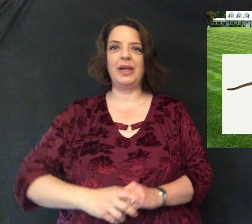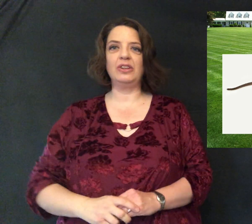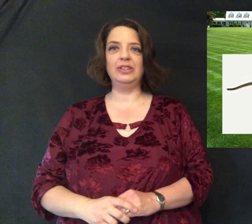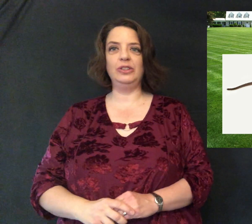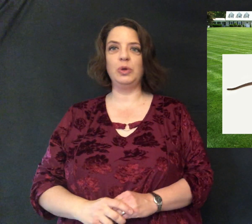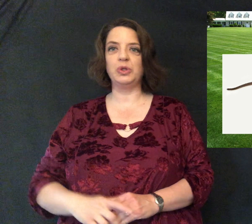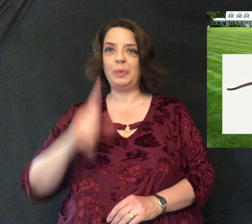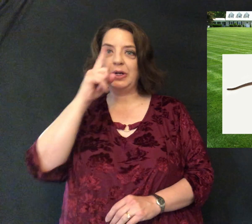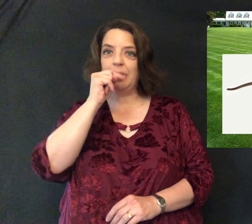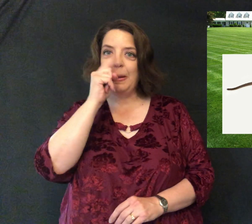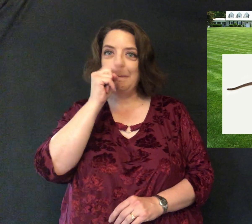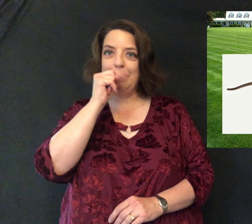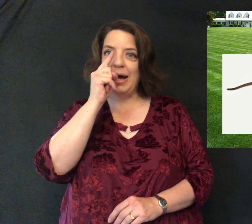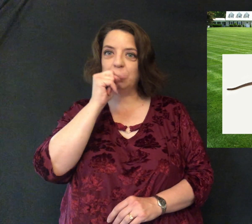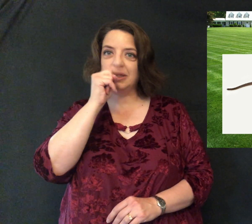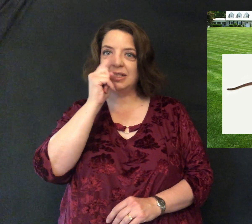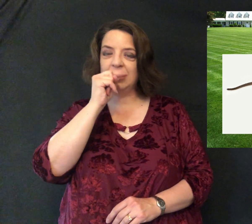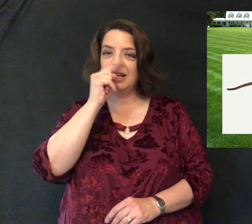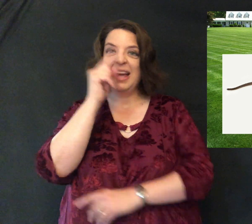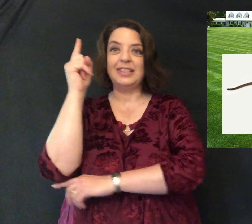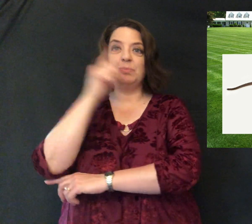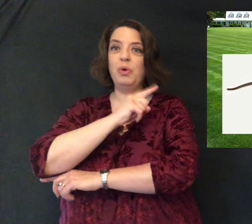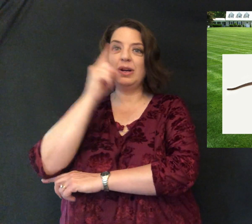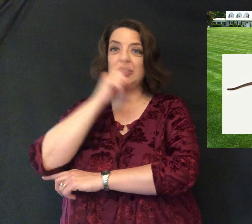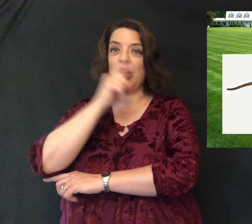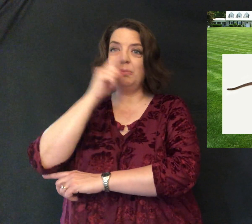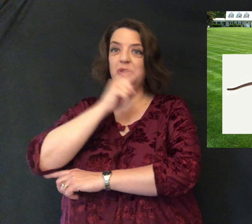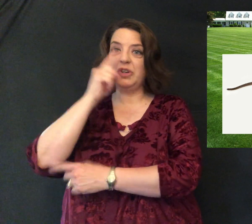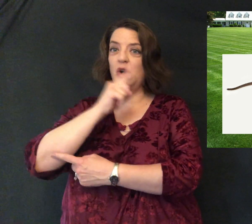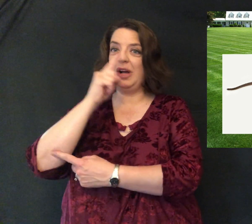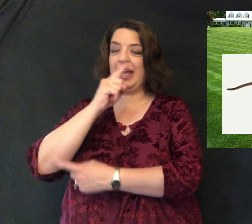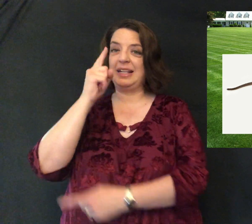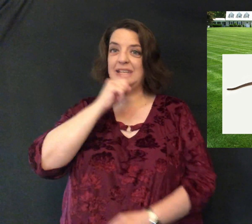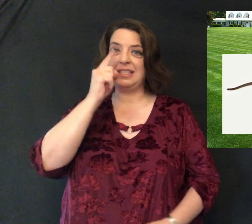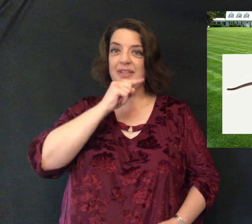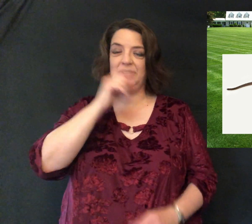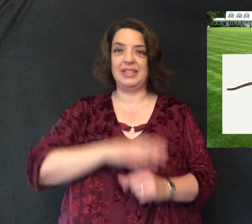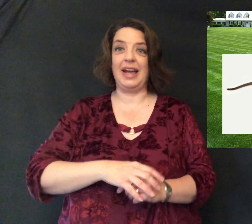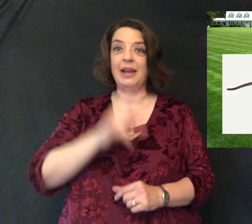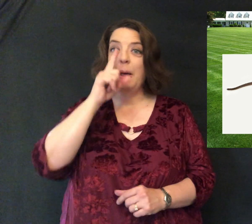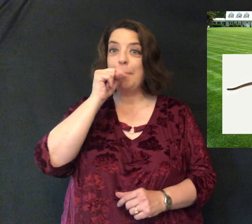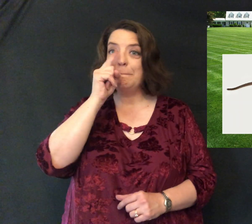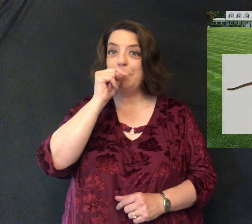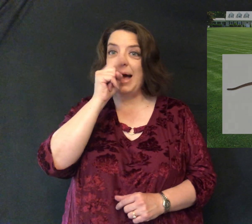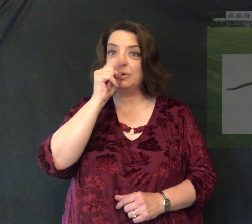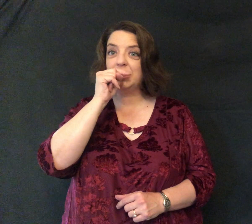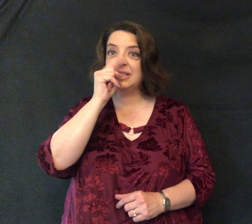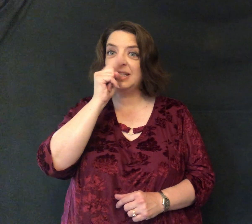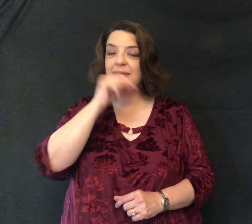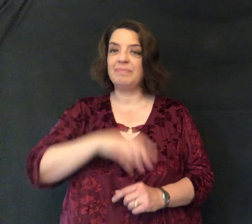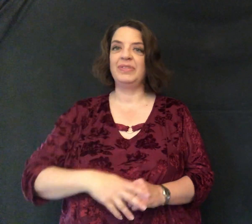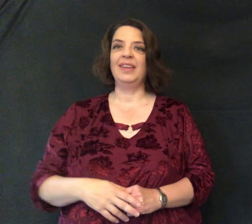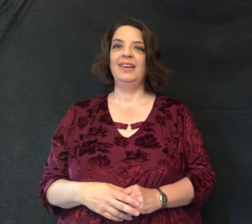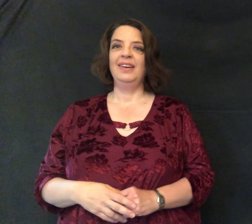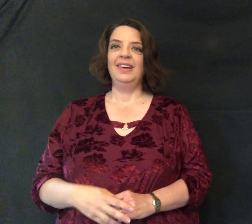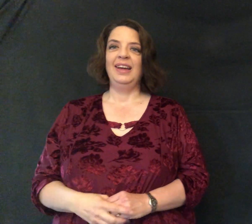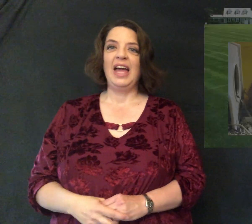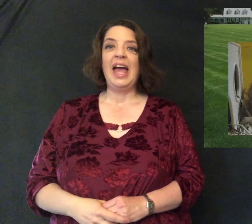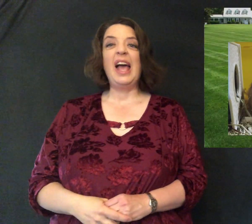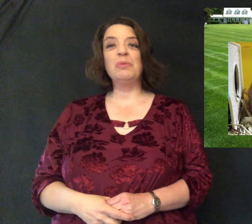little noses wiggle, mouse. It's important, don't move your whole hand because that's a different sign, mouse. And